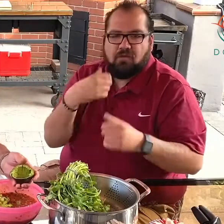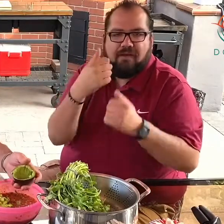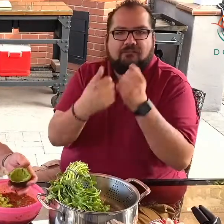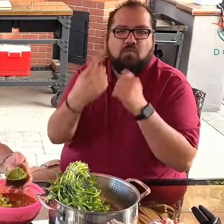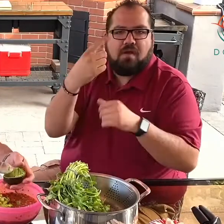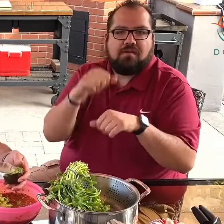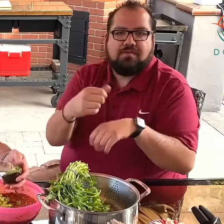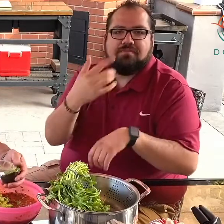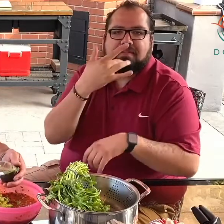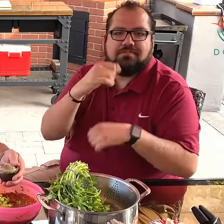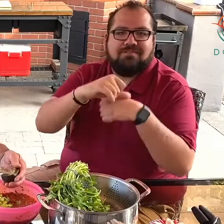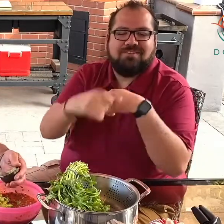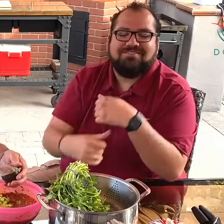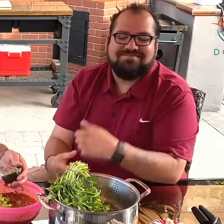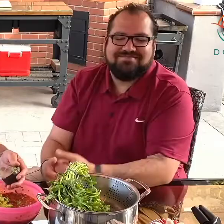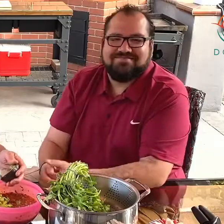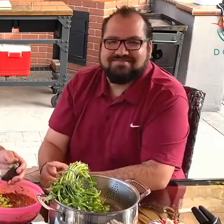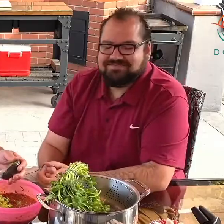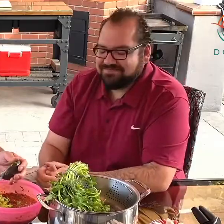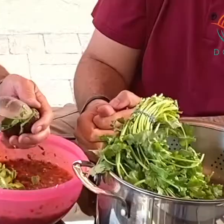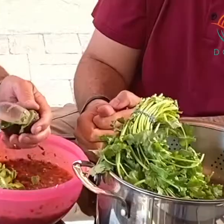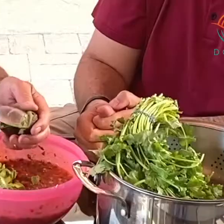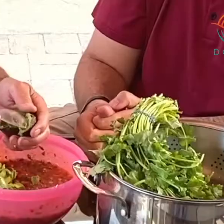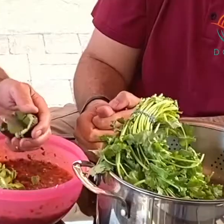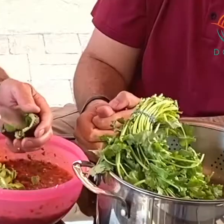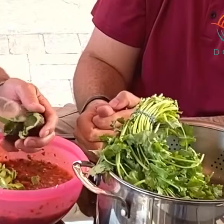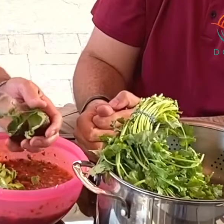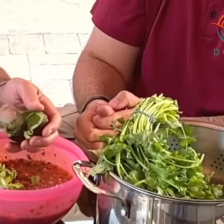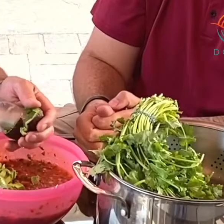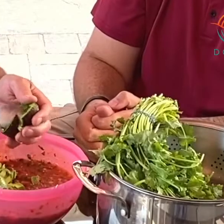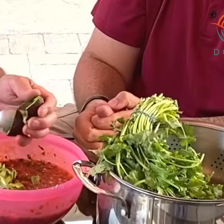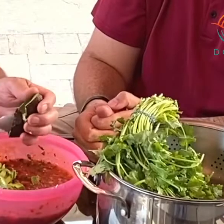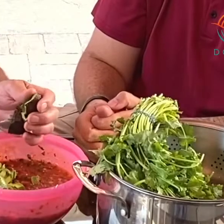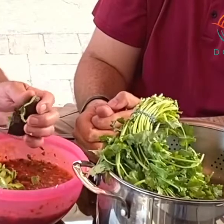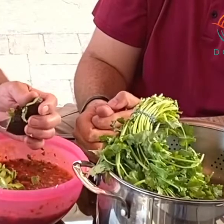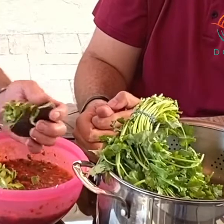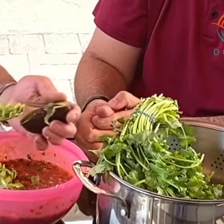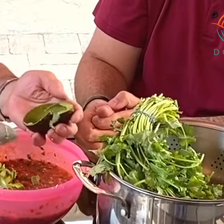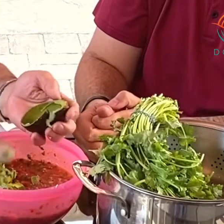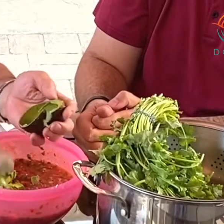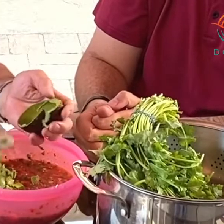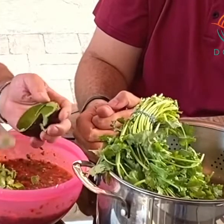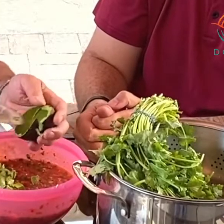so the avocado gets dispersed throughout the whole salsa.